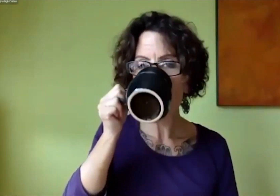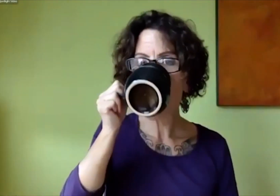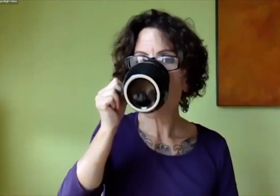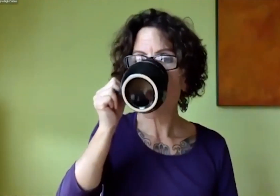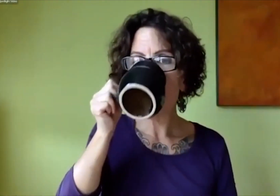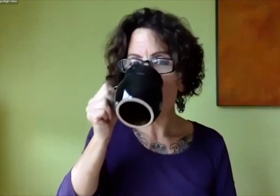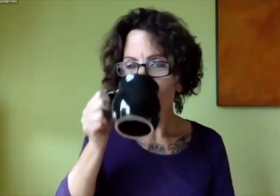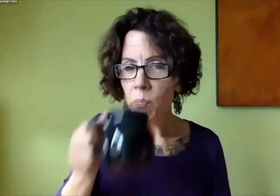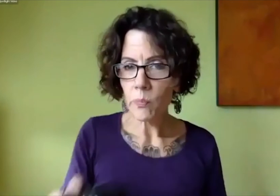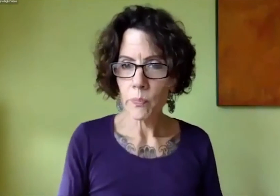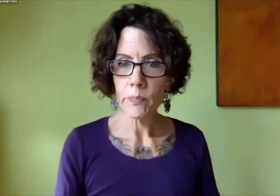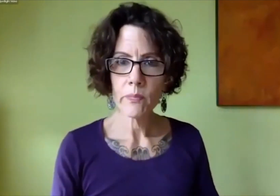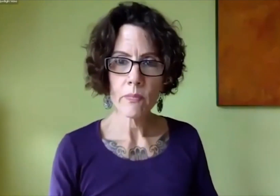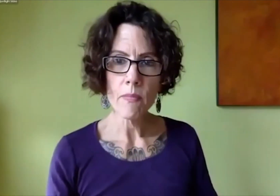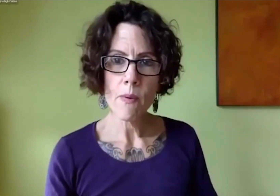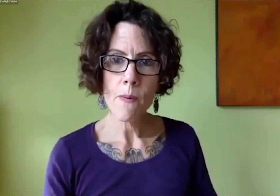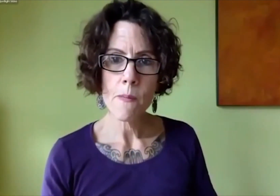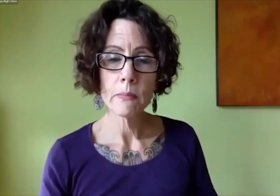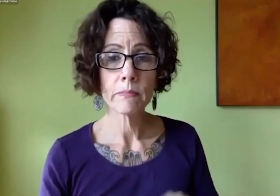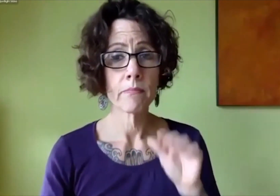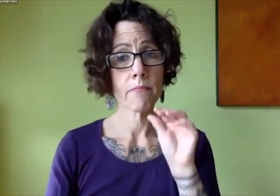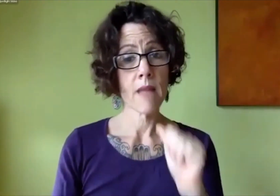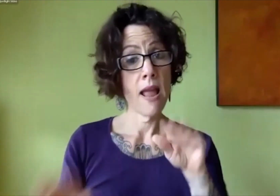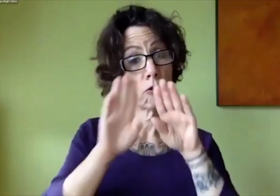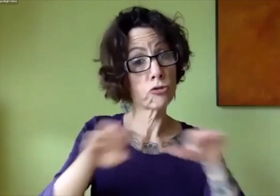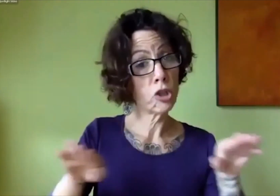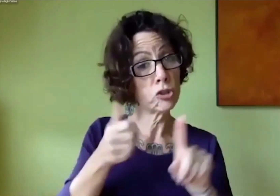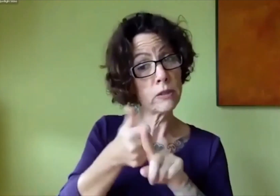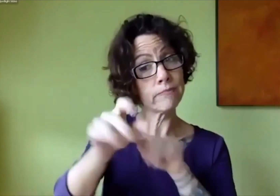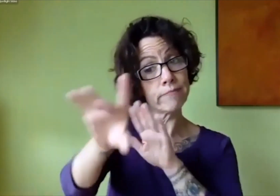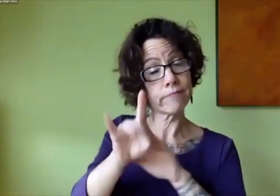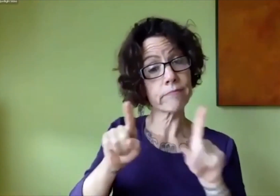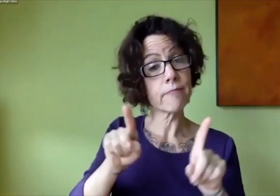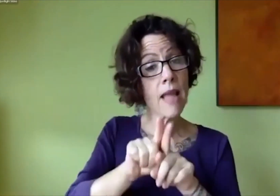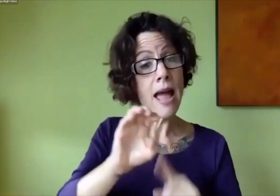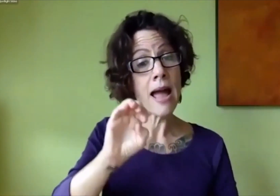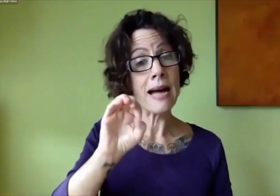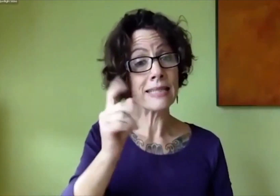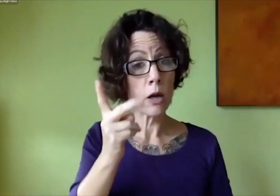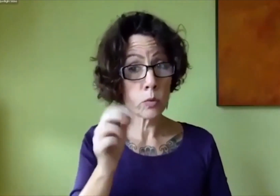Grief does impact how you can think and the ability to think clearly.